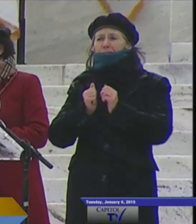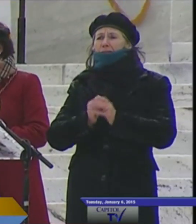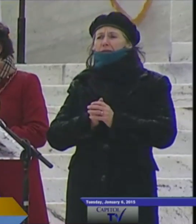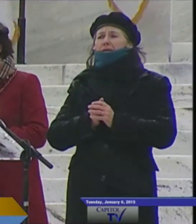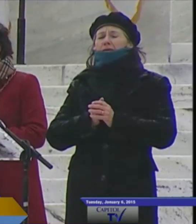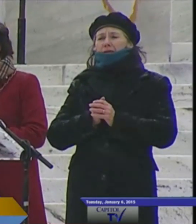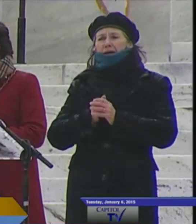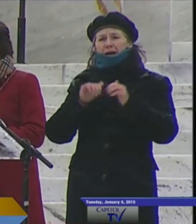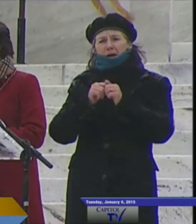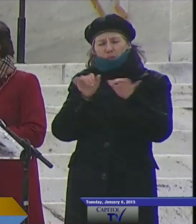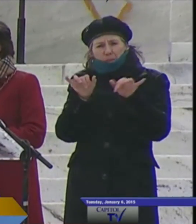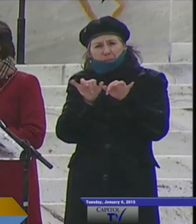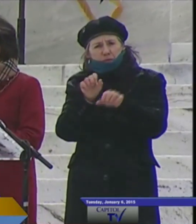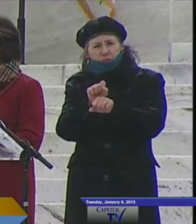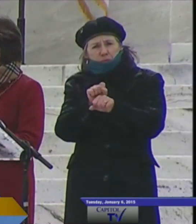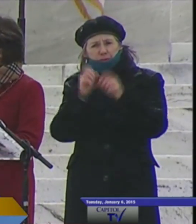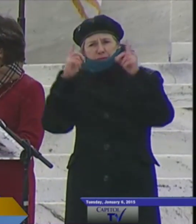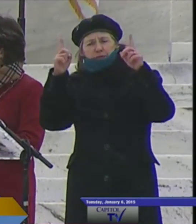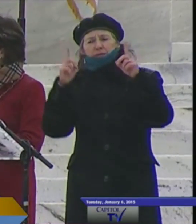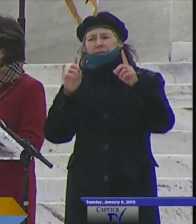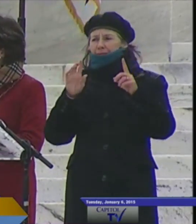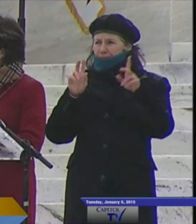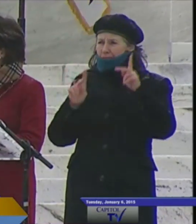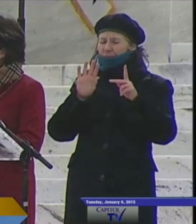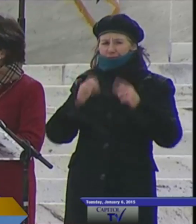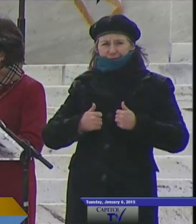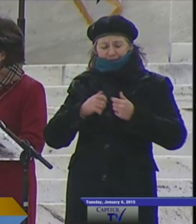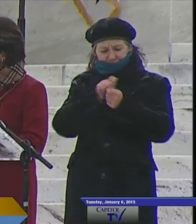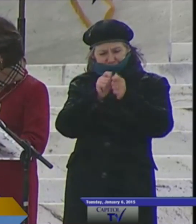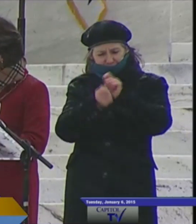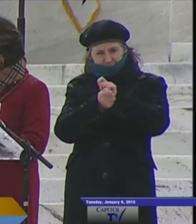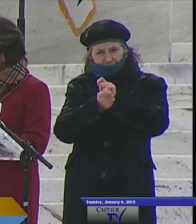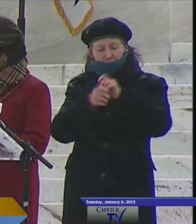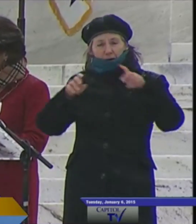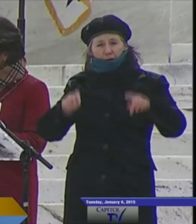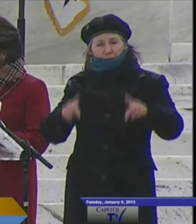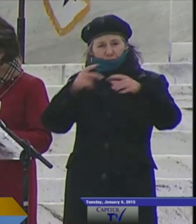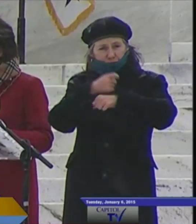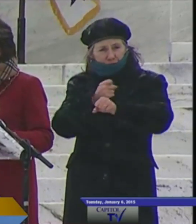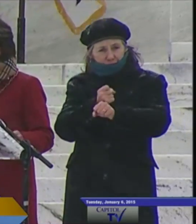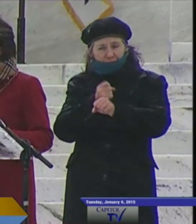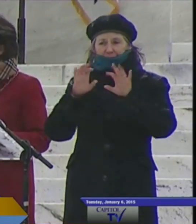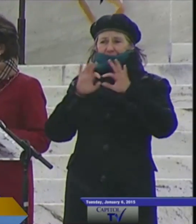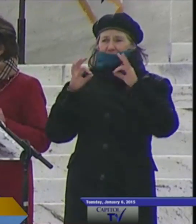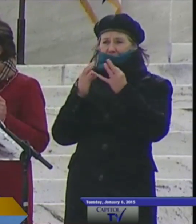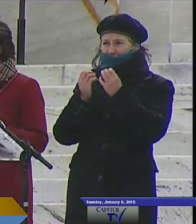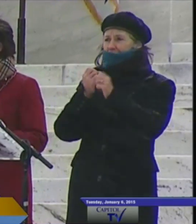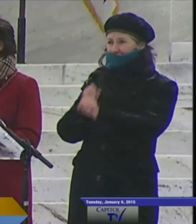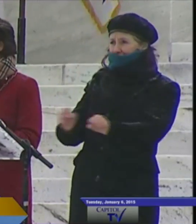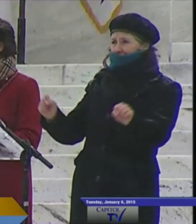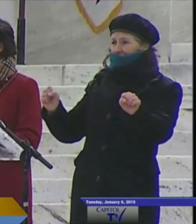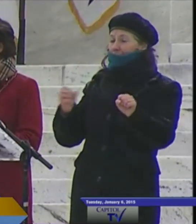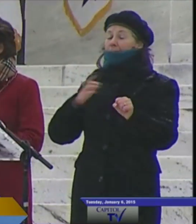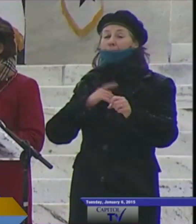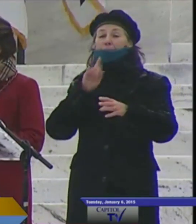in lives changed, in opportunities created, and in families saved. This is my pledge